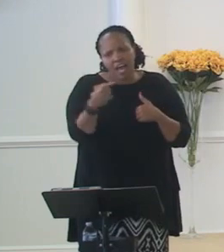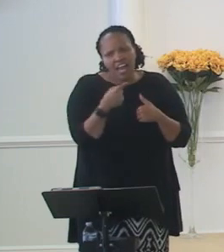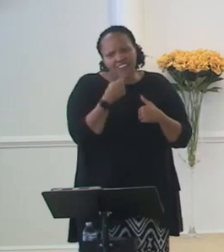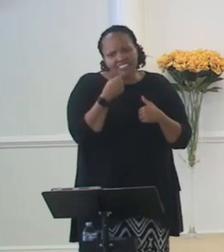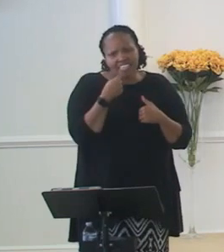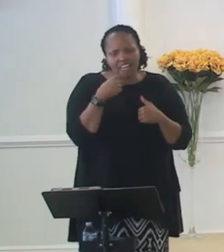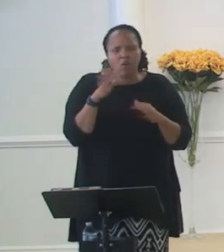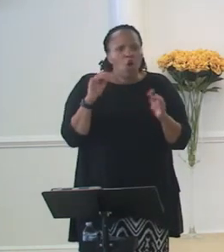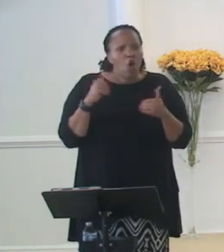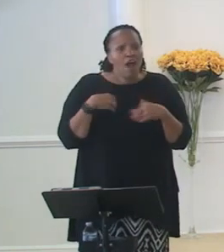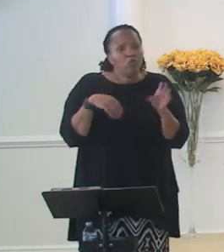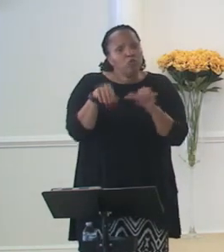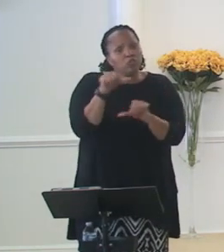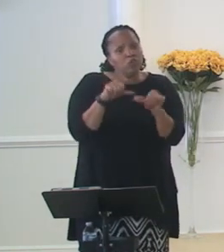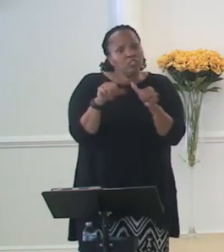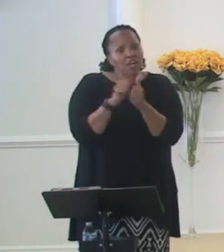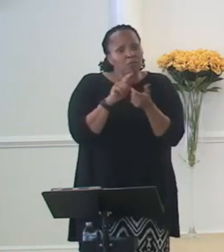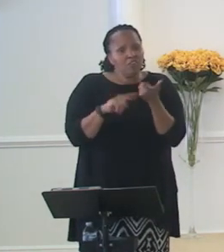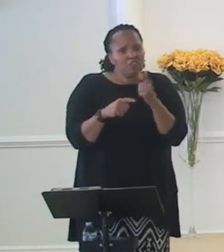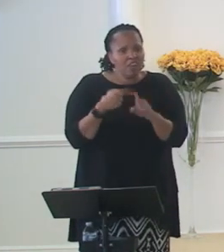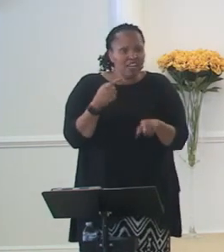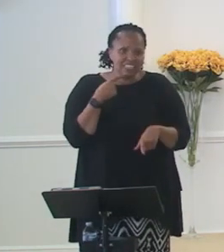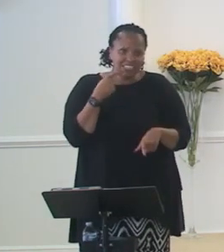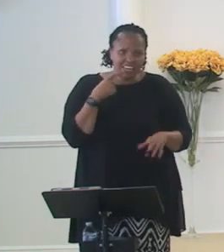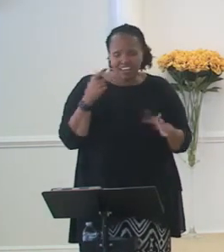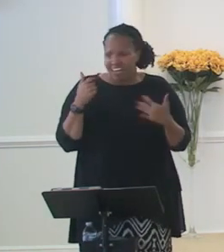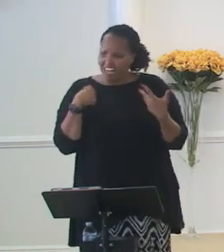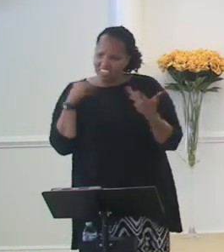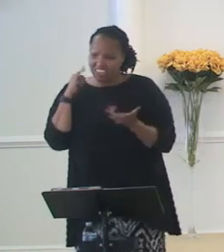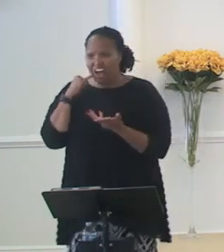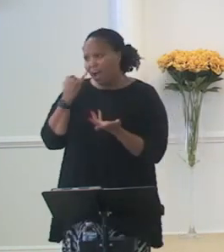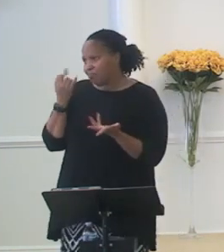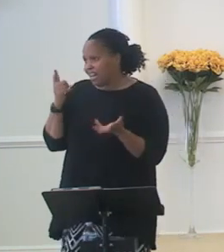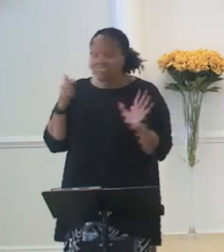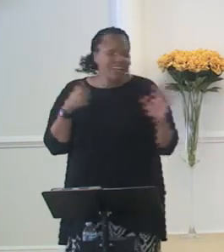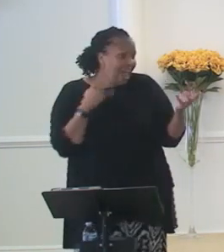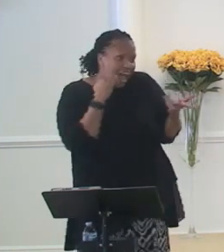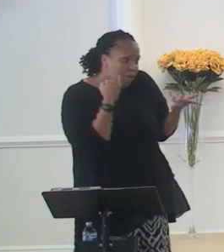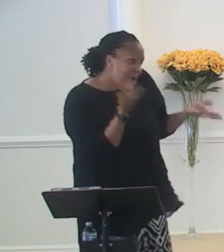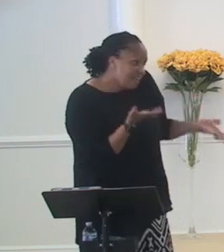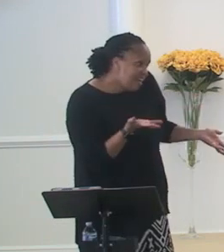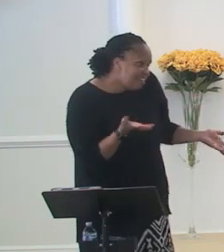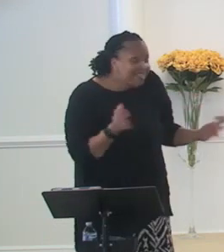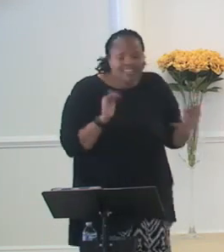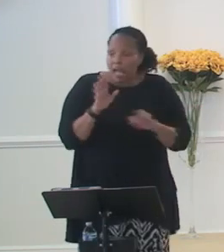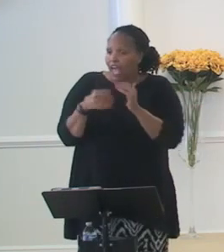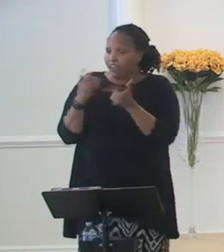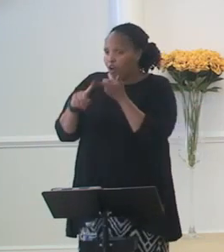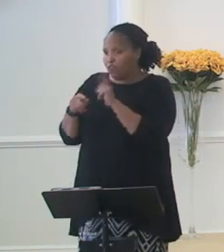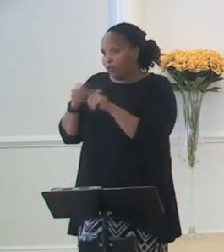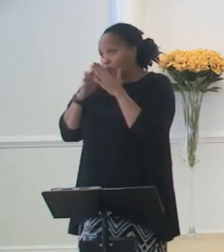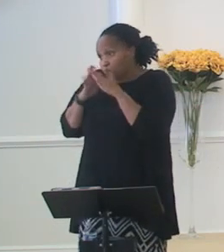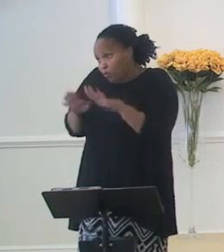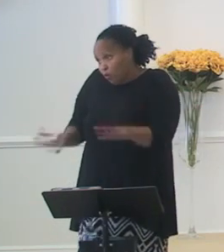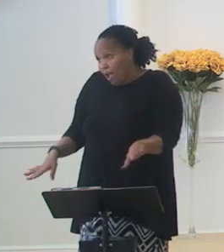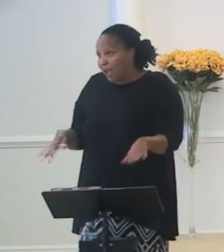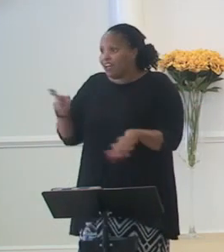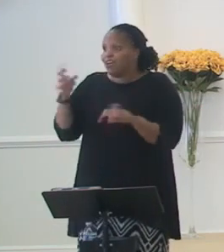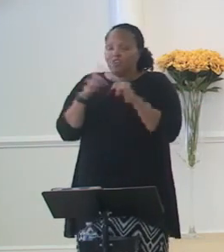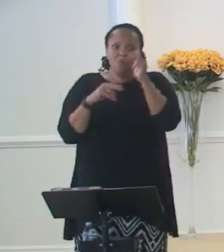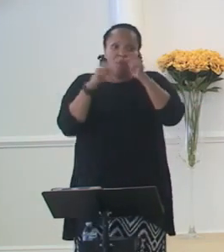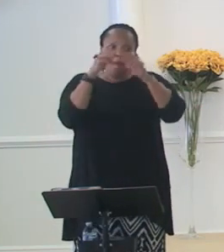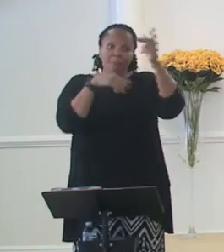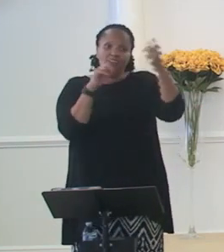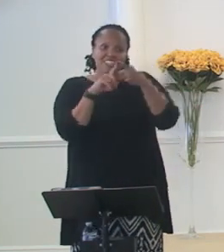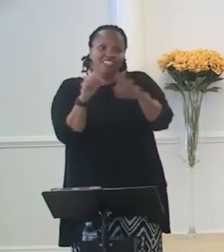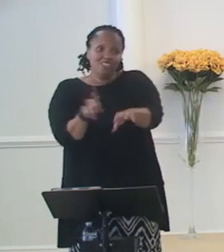you ever been around some friends, and they said I'm jealous. Am I jealous? And all your friends keep quiet. You've been building too long